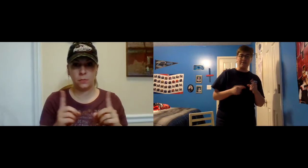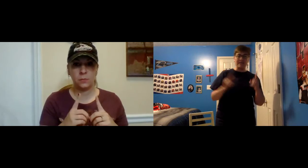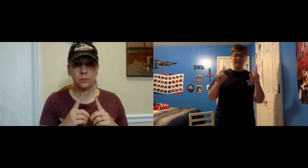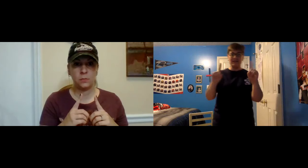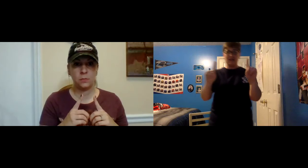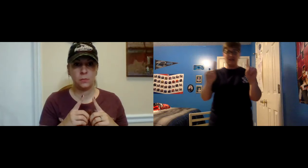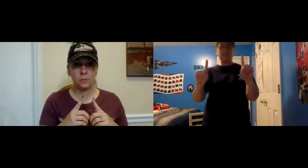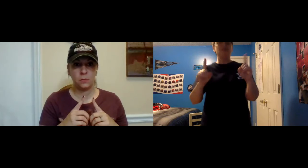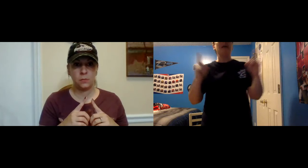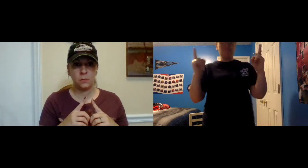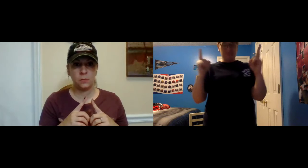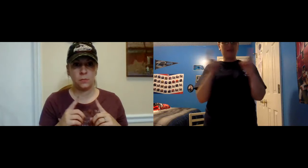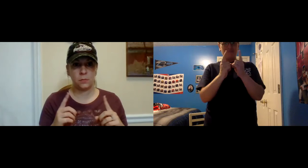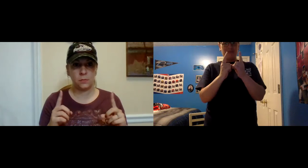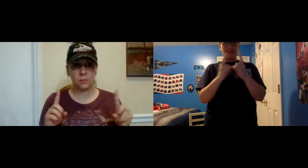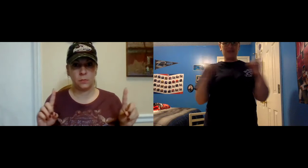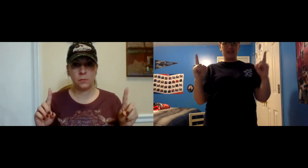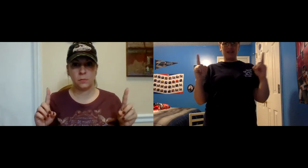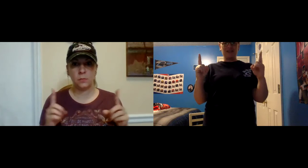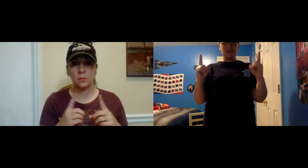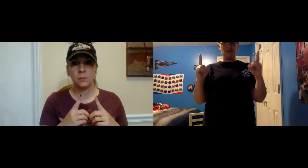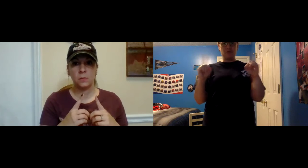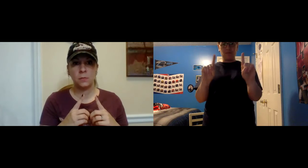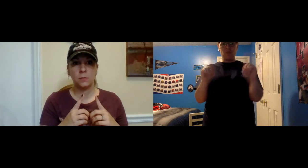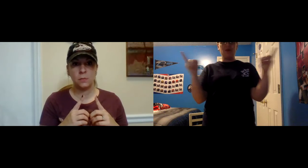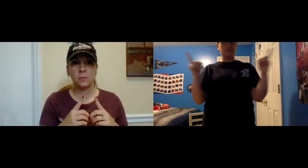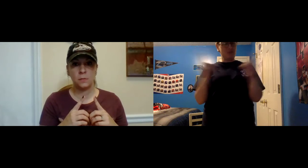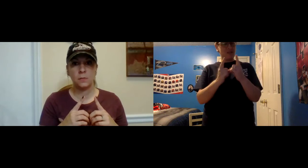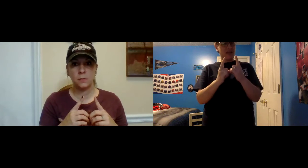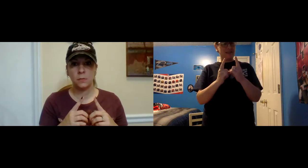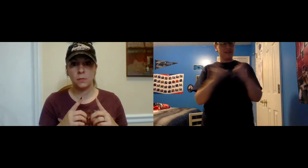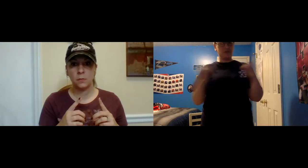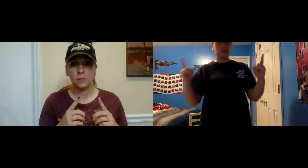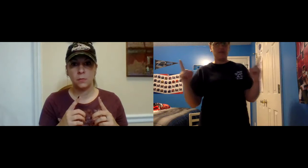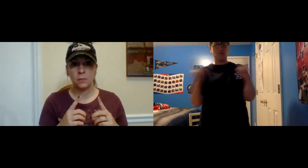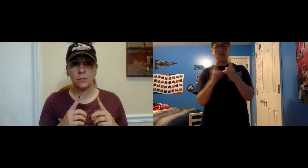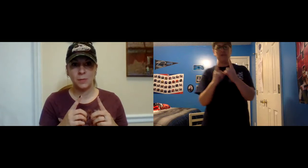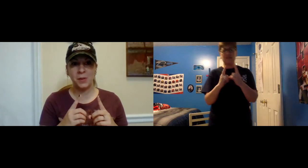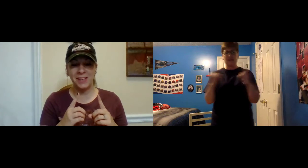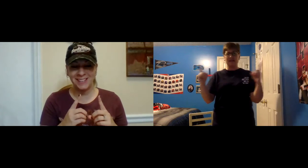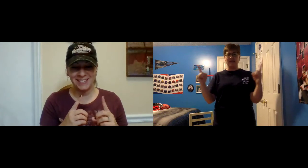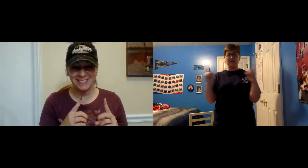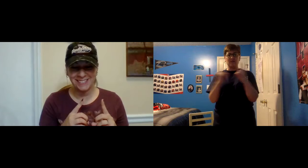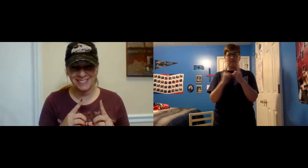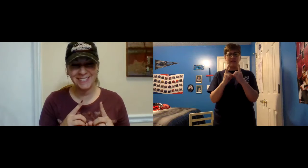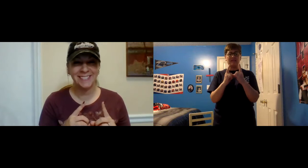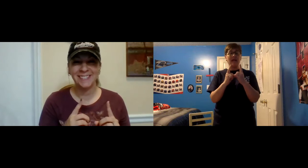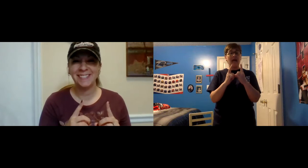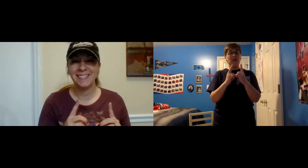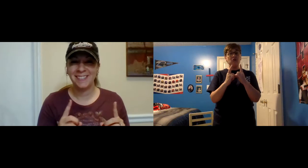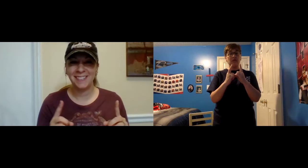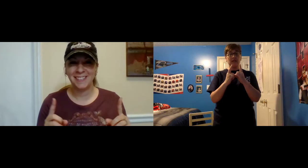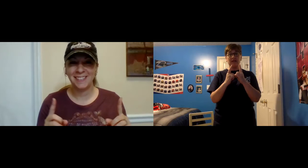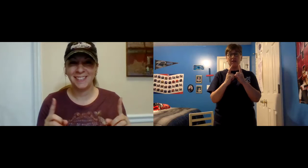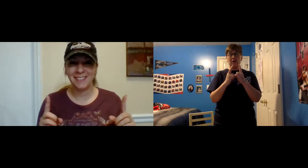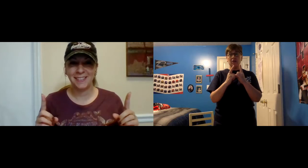to meet. So yep. So you got your number 1s. We're doing a lot of things with the number 1s tonight. Yeah. So meet,